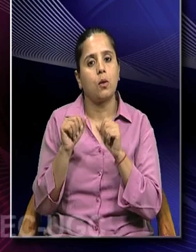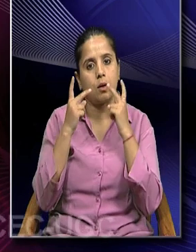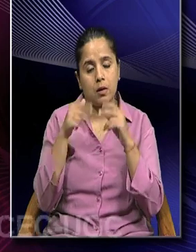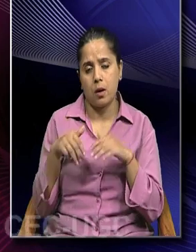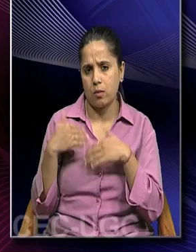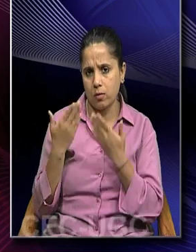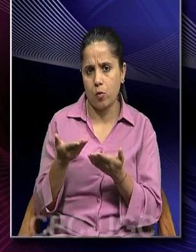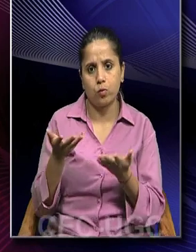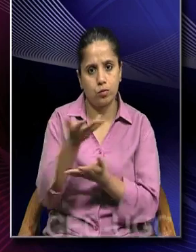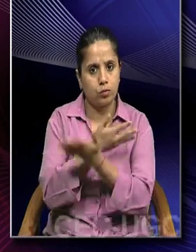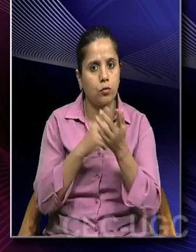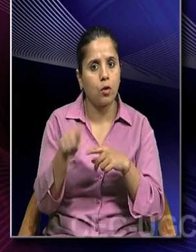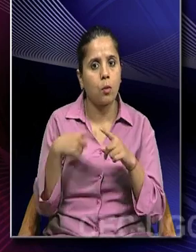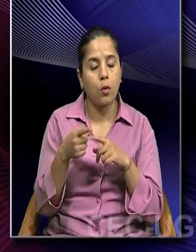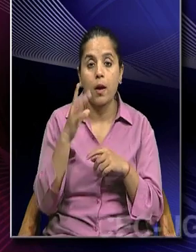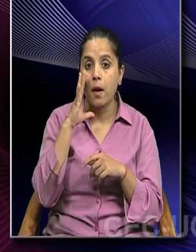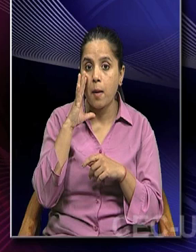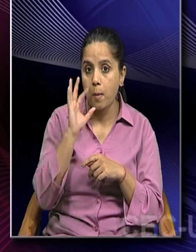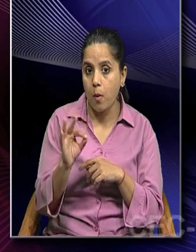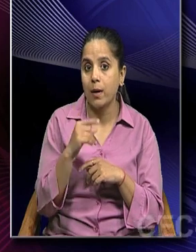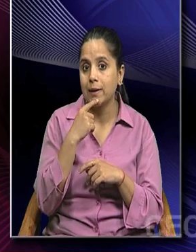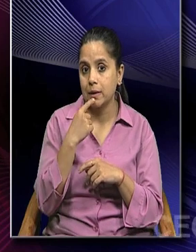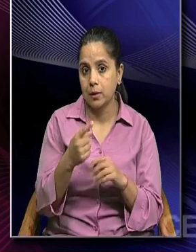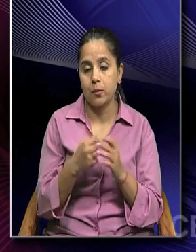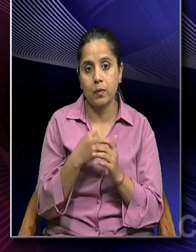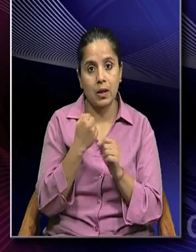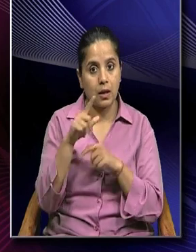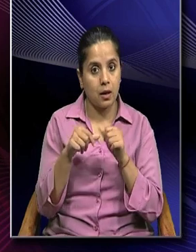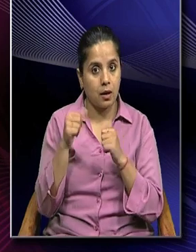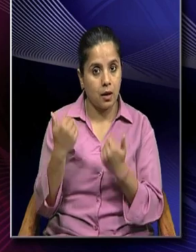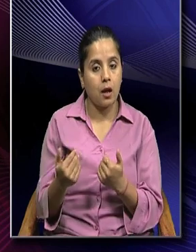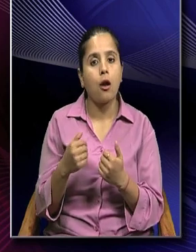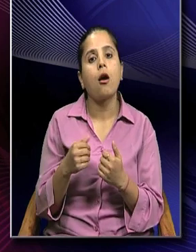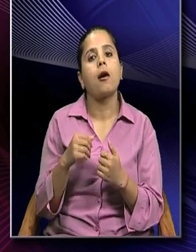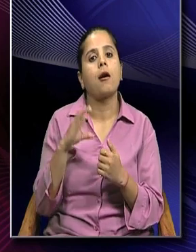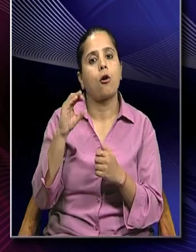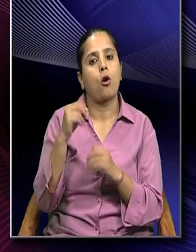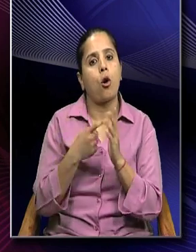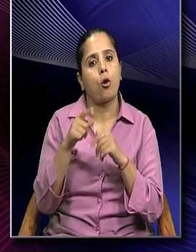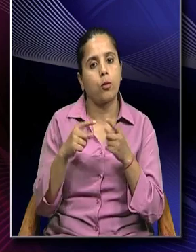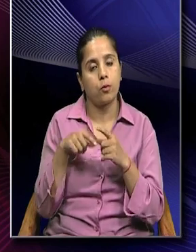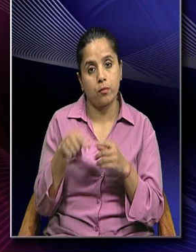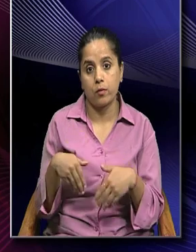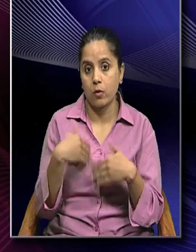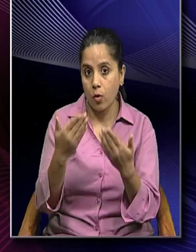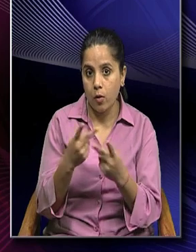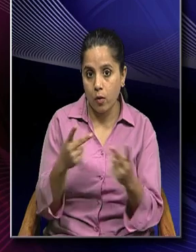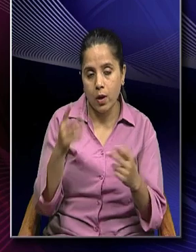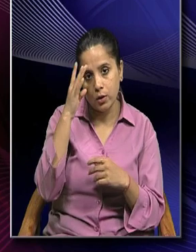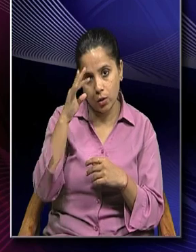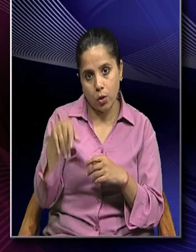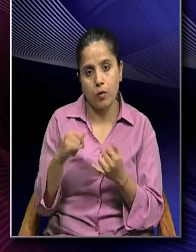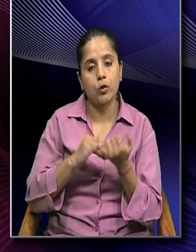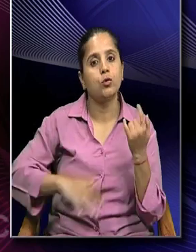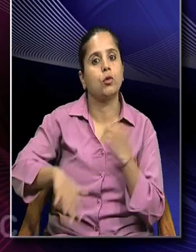now, we have discussed about the relevance of Gita, that is corporate Gita, in offering a theory of